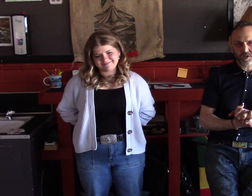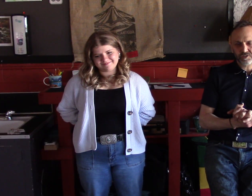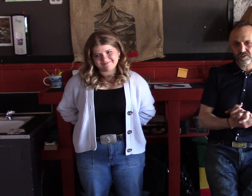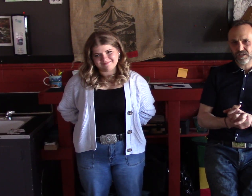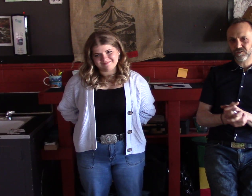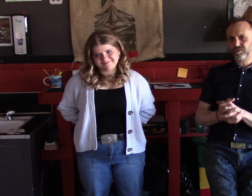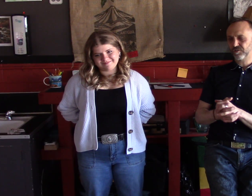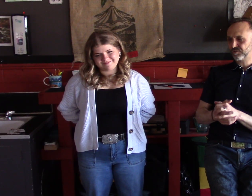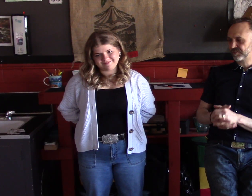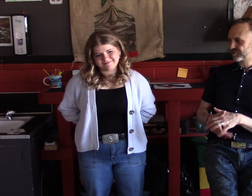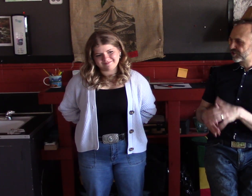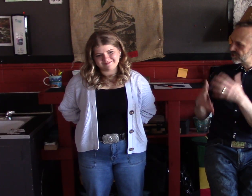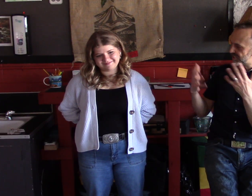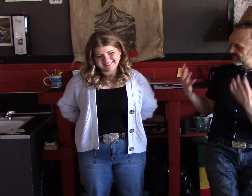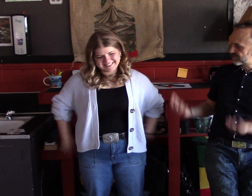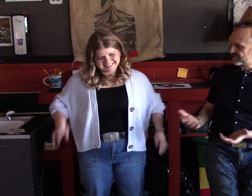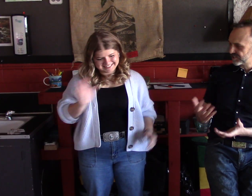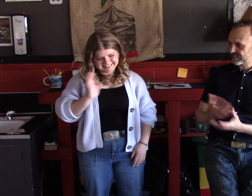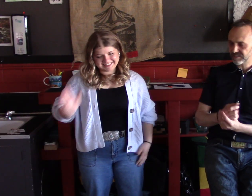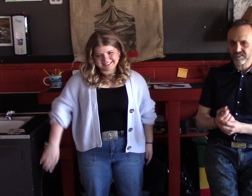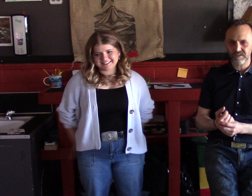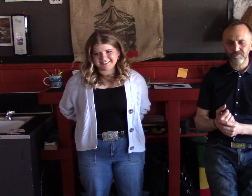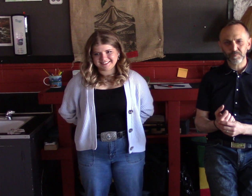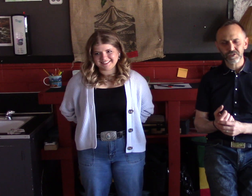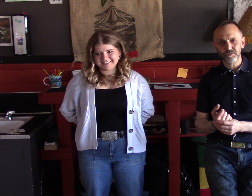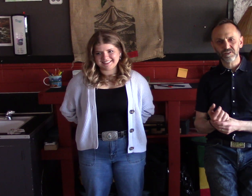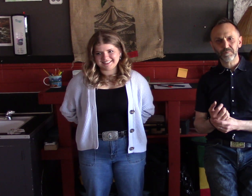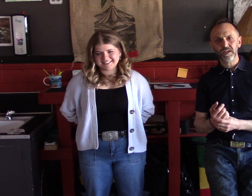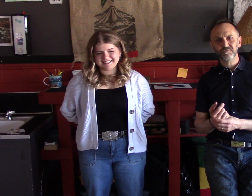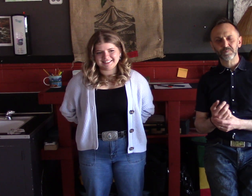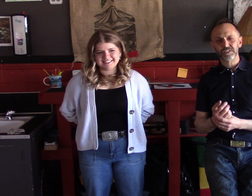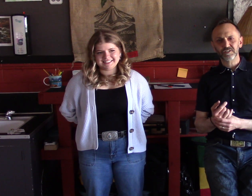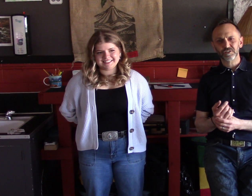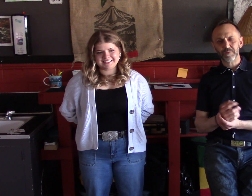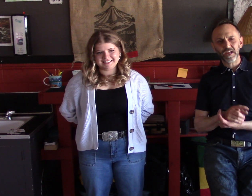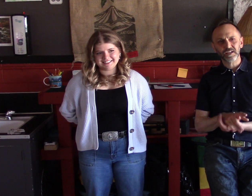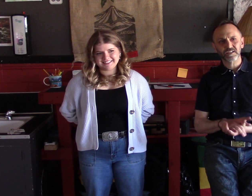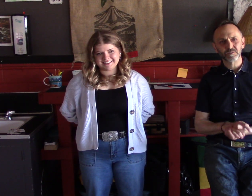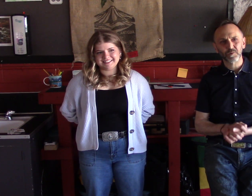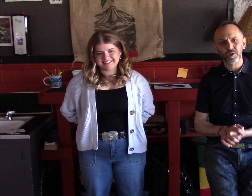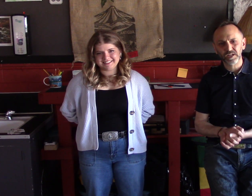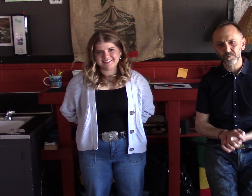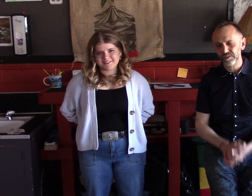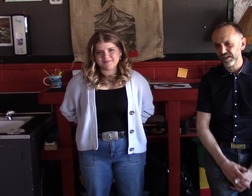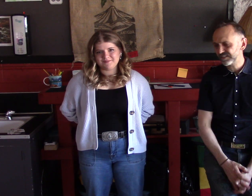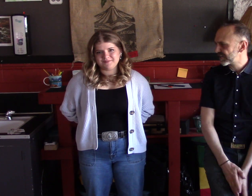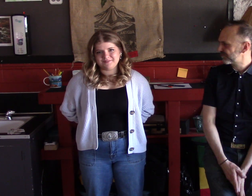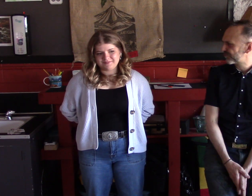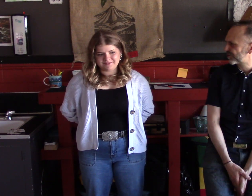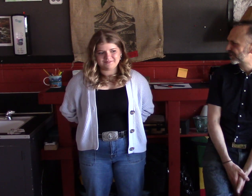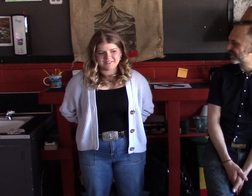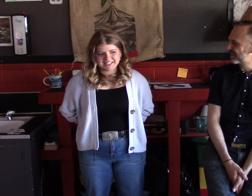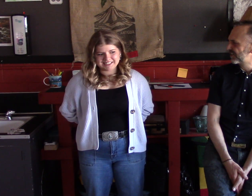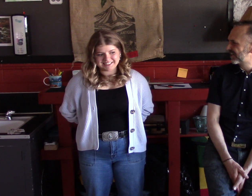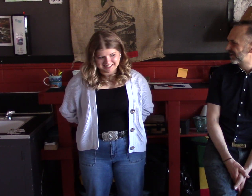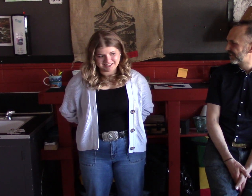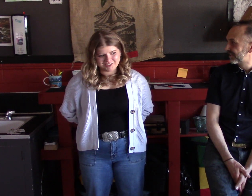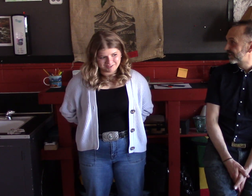to introduce Gigi. Gigi is a former student of mine from 6 years back and has been working with ASL for 6 years.